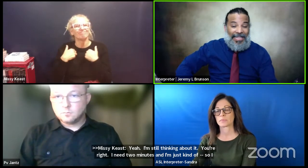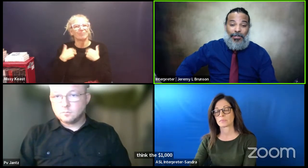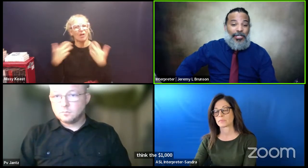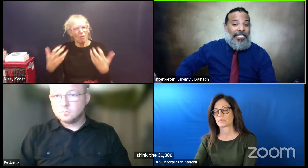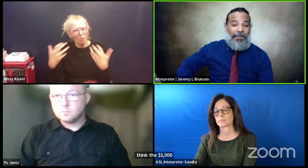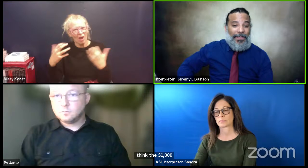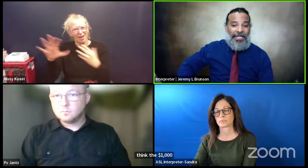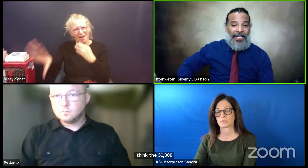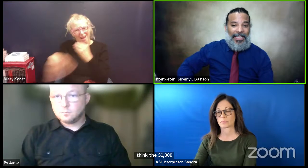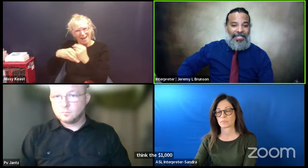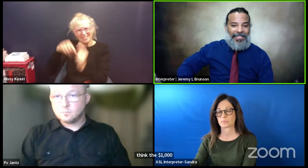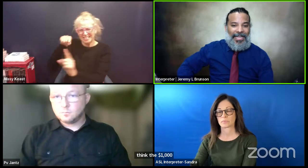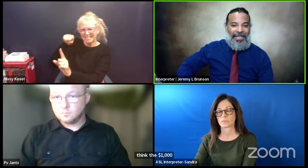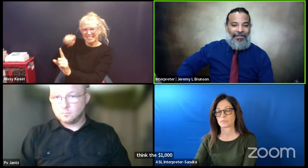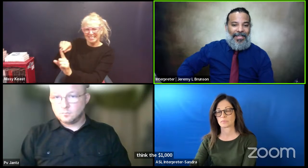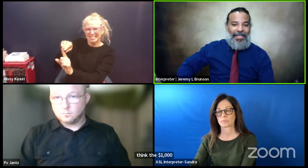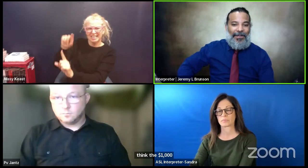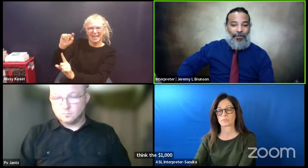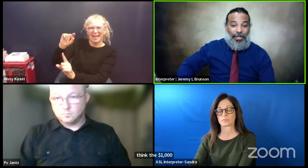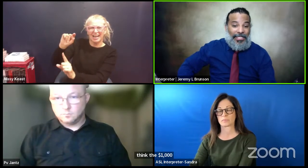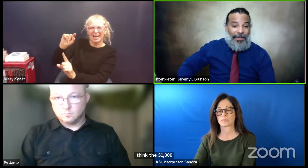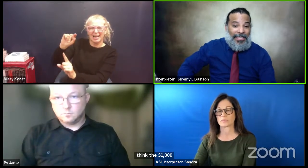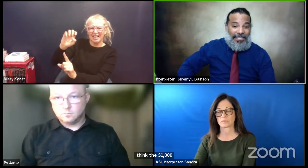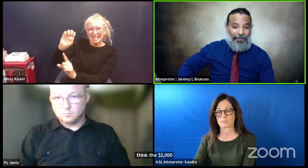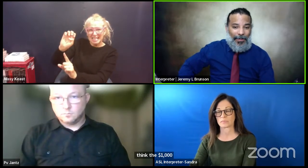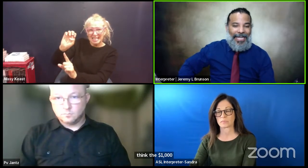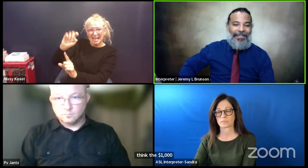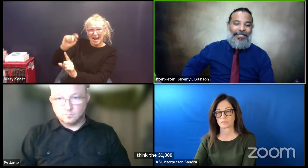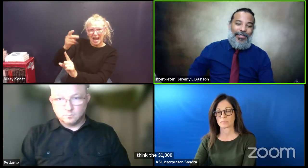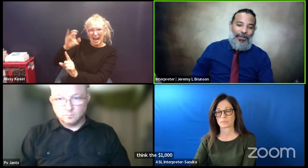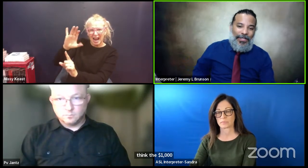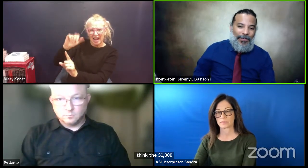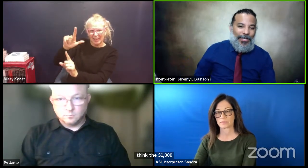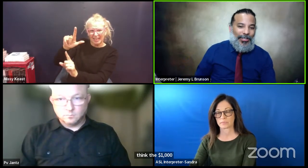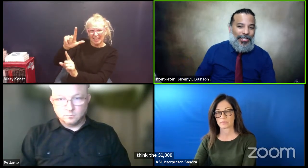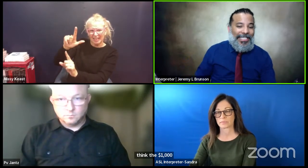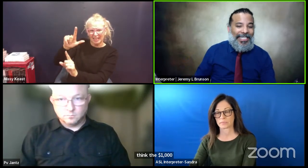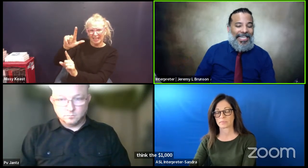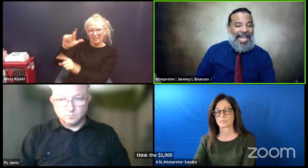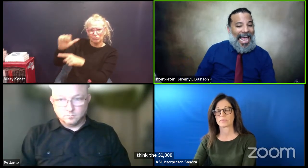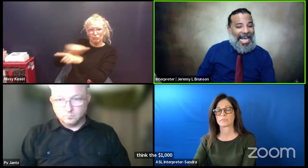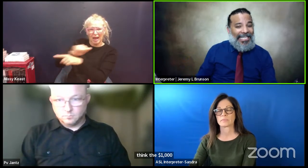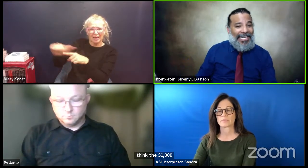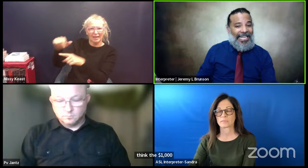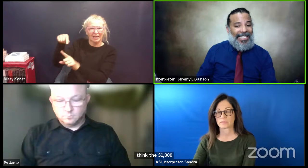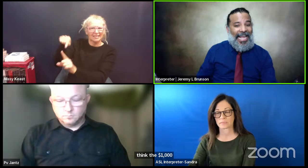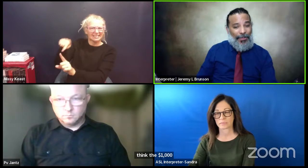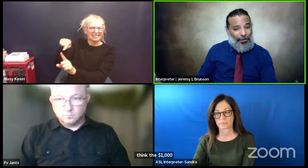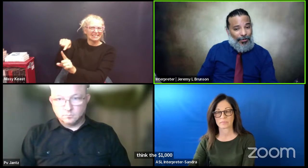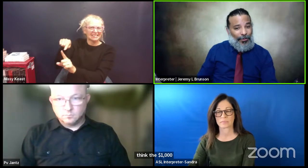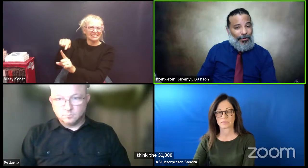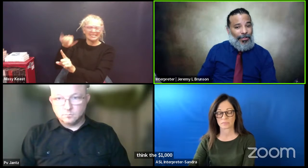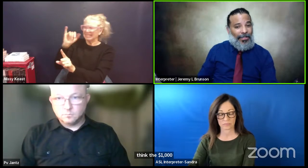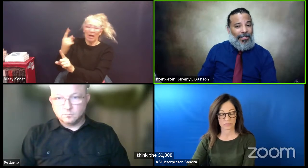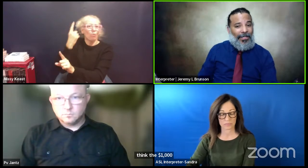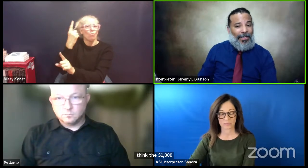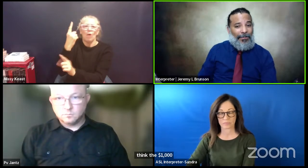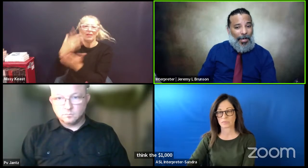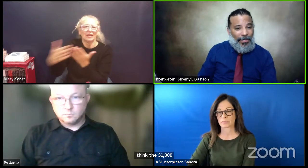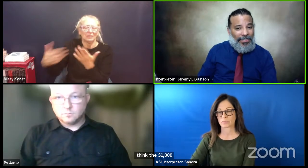And I think we should just keep it there. That's kind of, we can keep it this simple. I do think we should add an